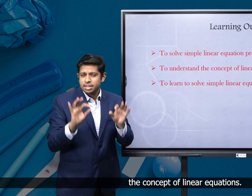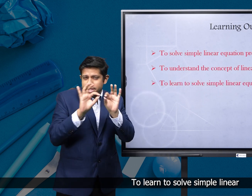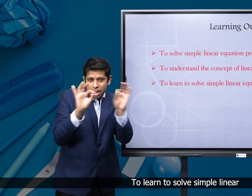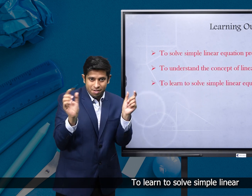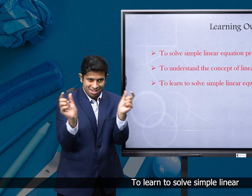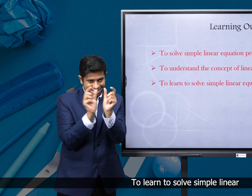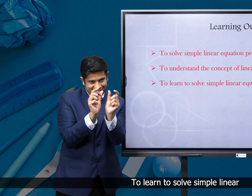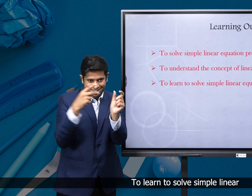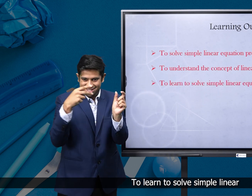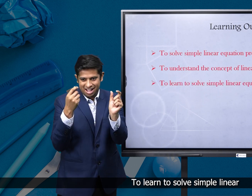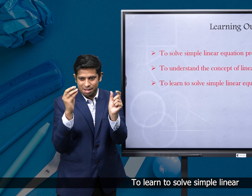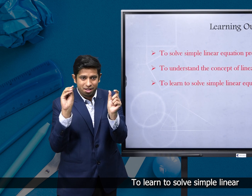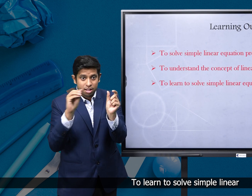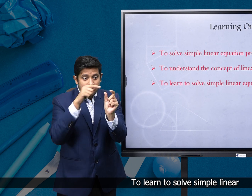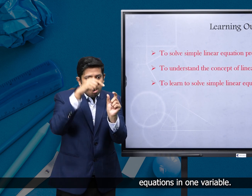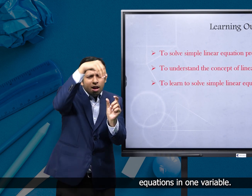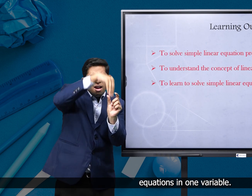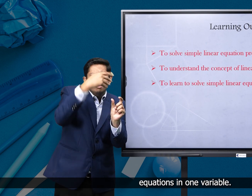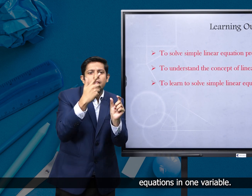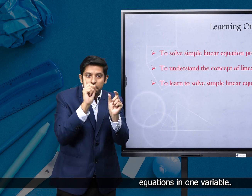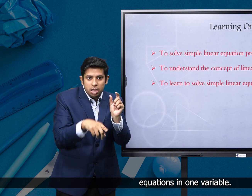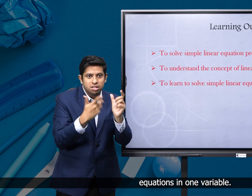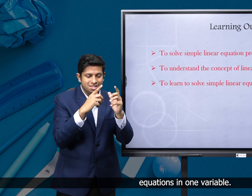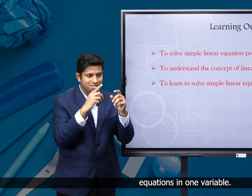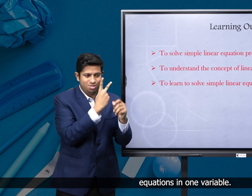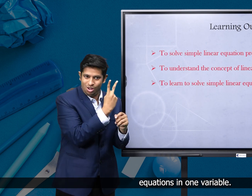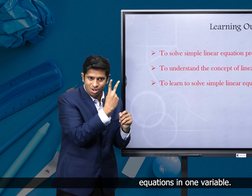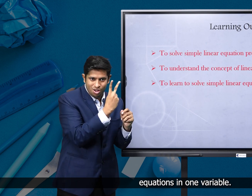to learn to solve simple linear equations in one variable.